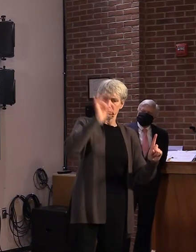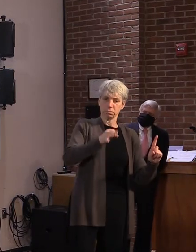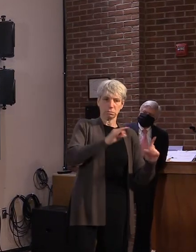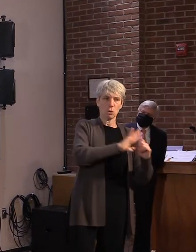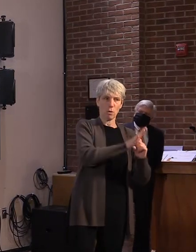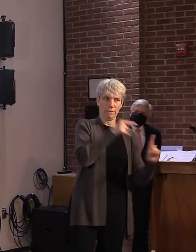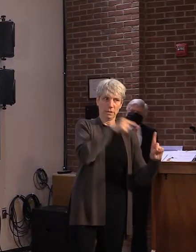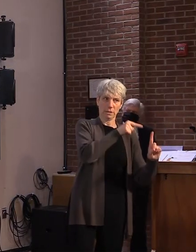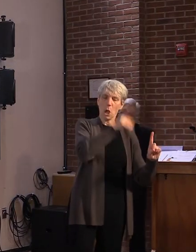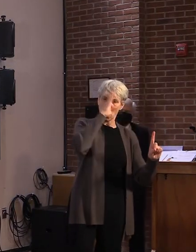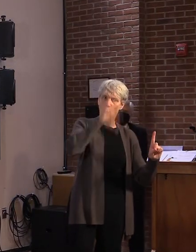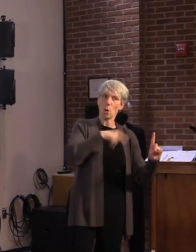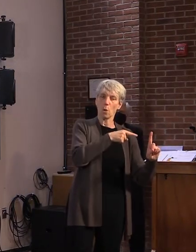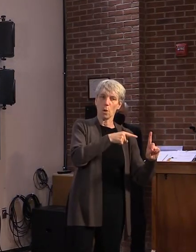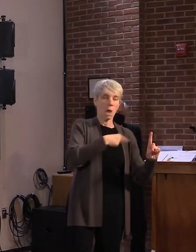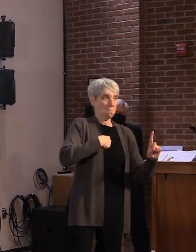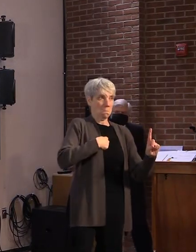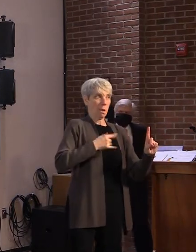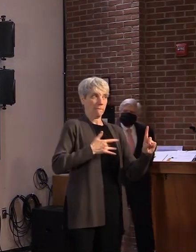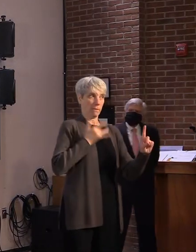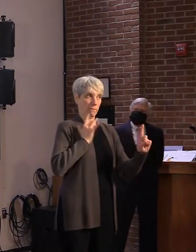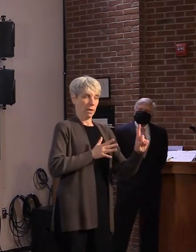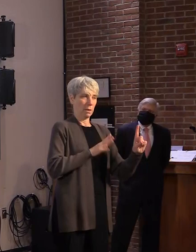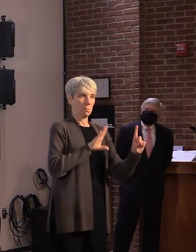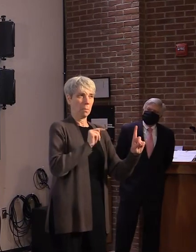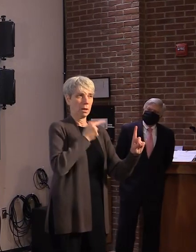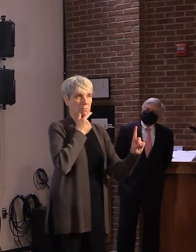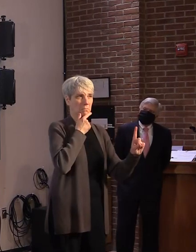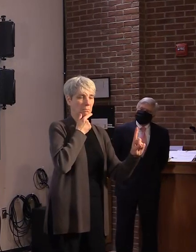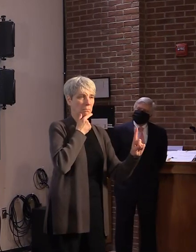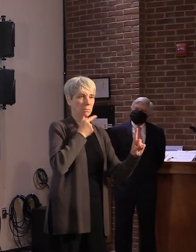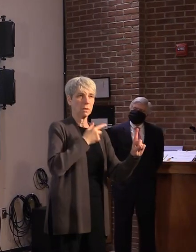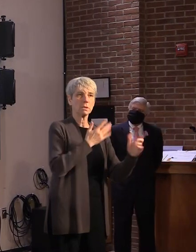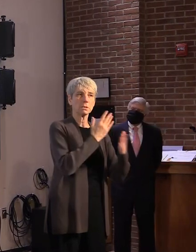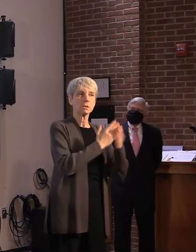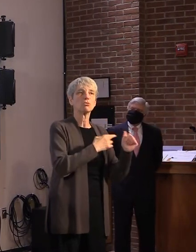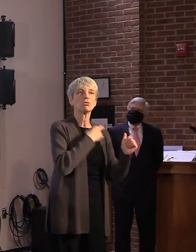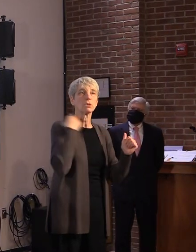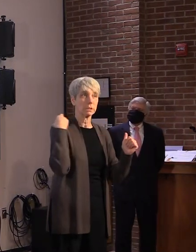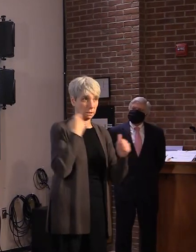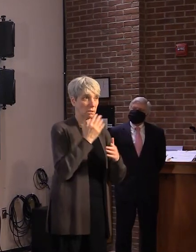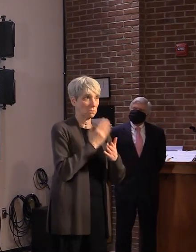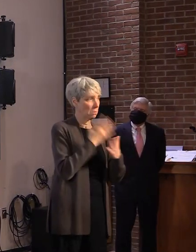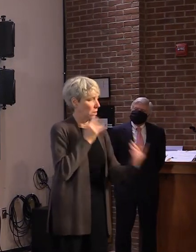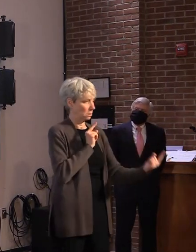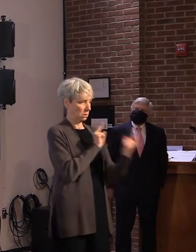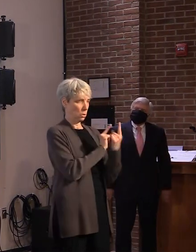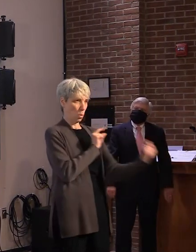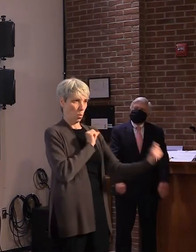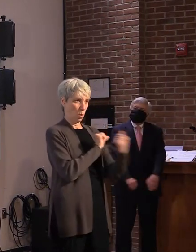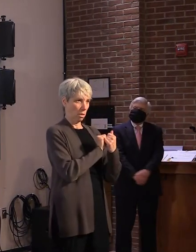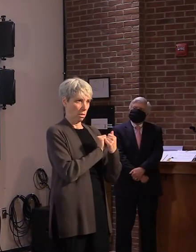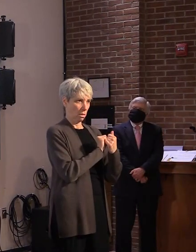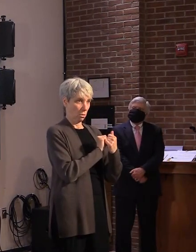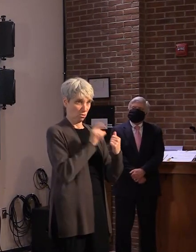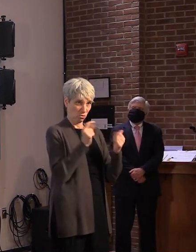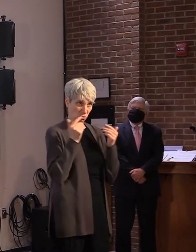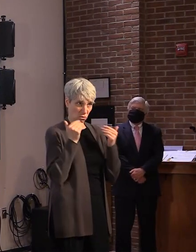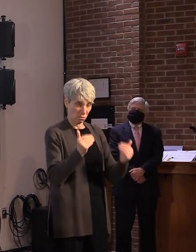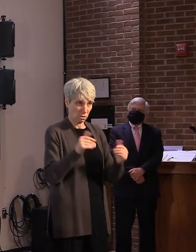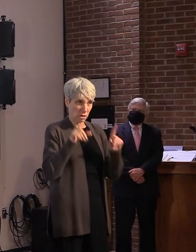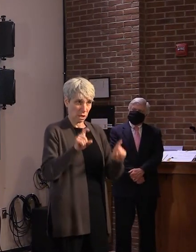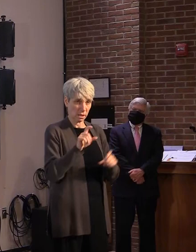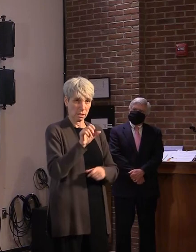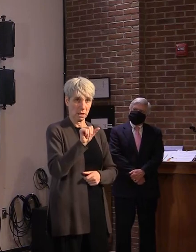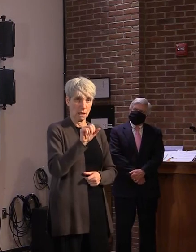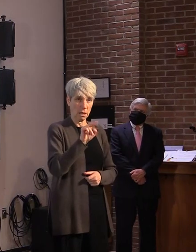sick, what is your pretest probability of that being true when we do the antibody test? Well, that really relates